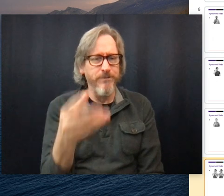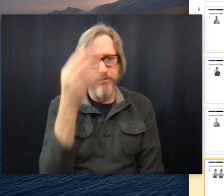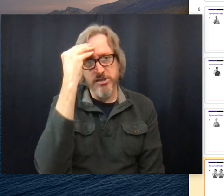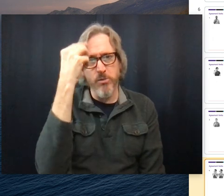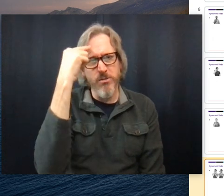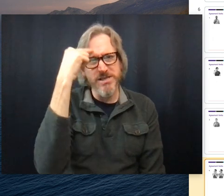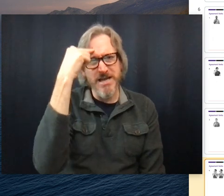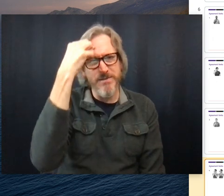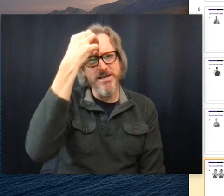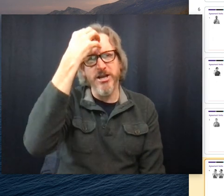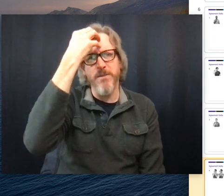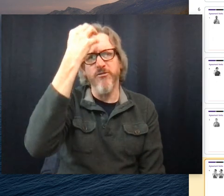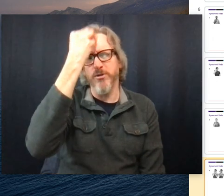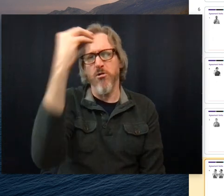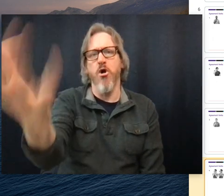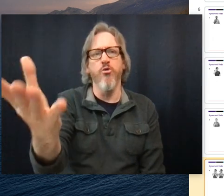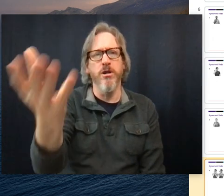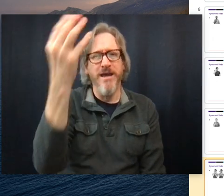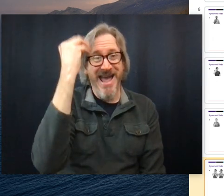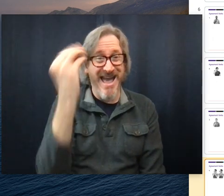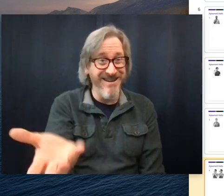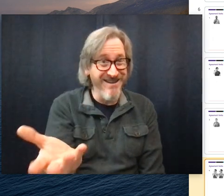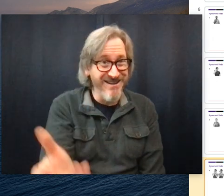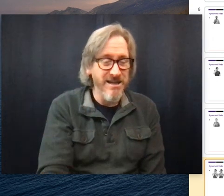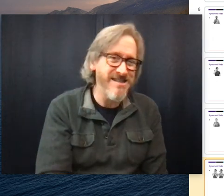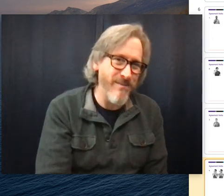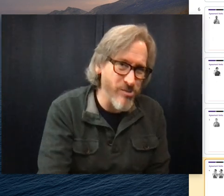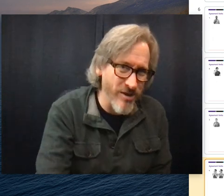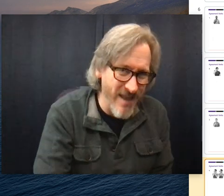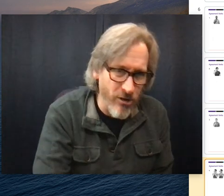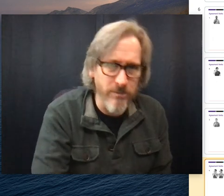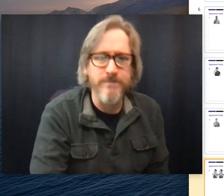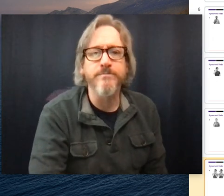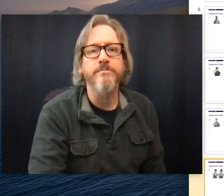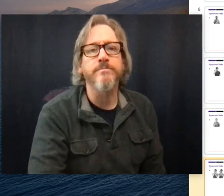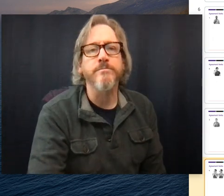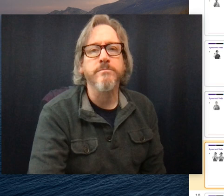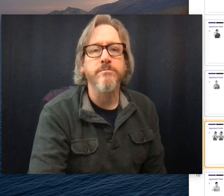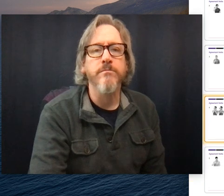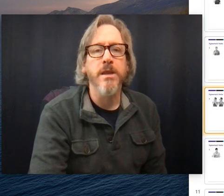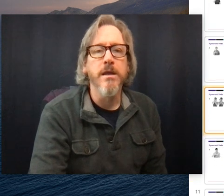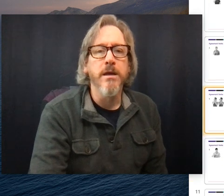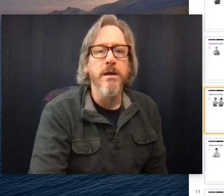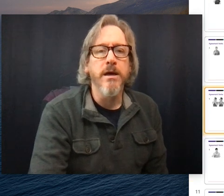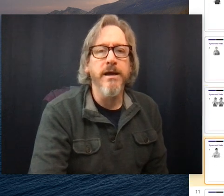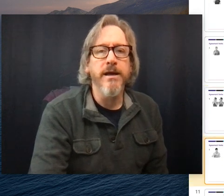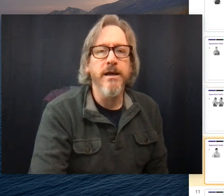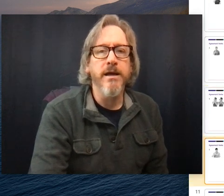Right? So most of the time it's going to come from your own head. Same as with tell.